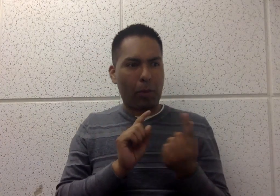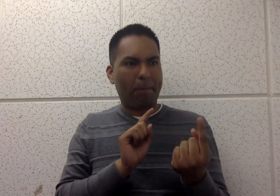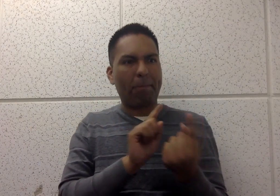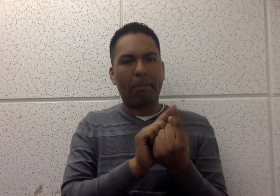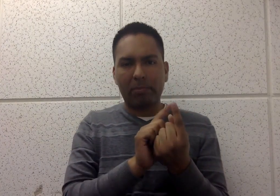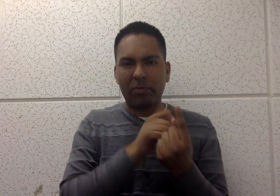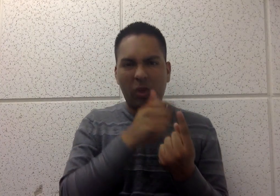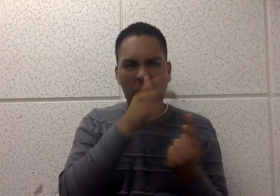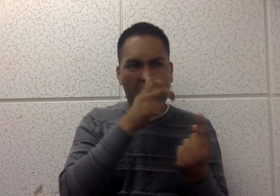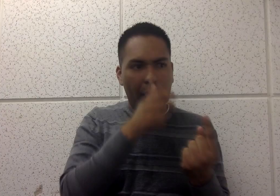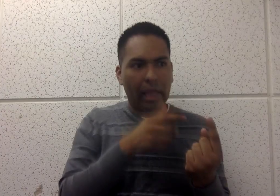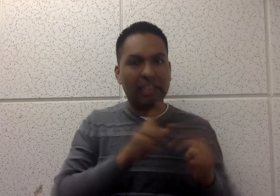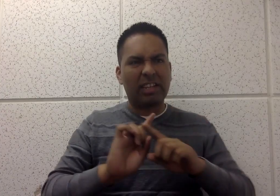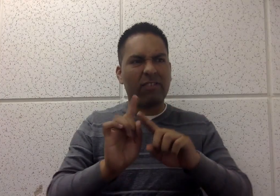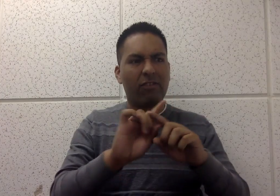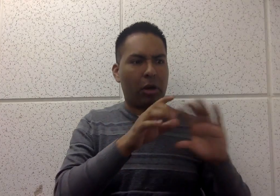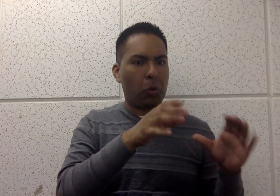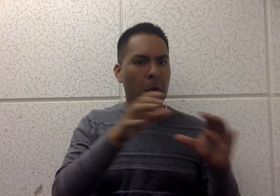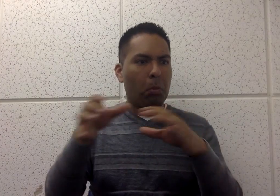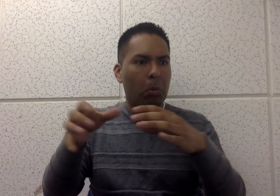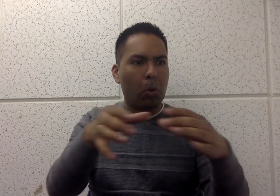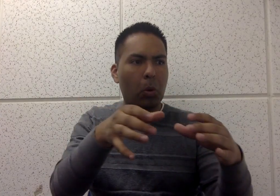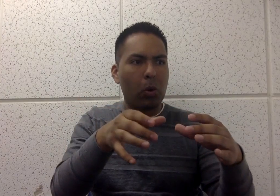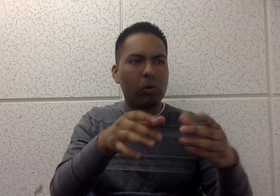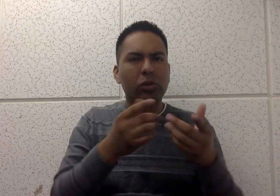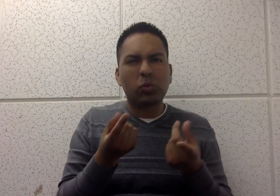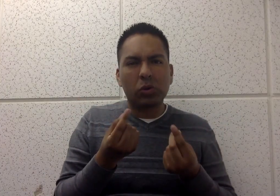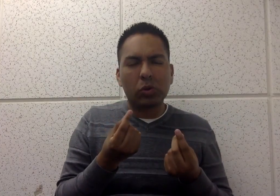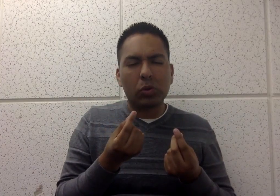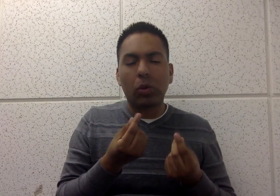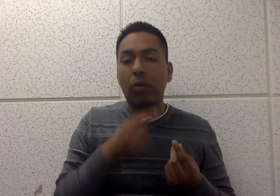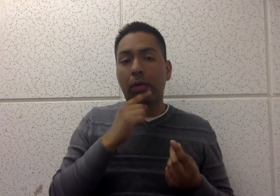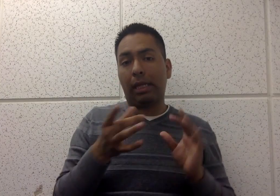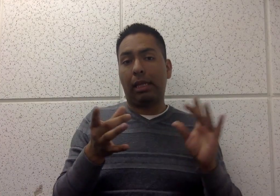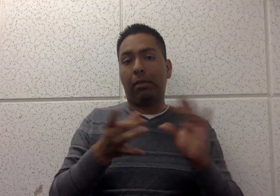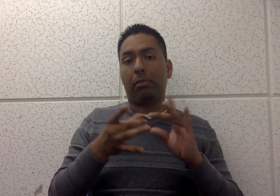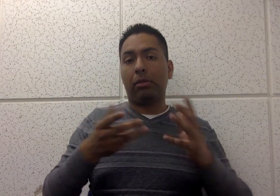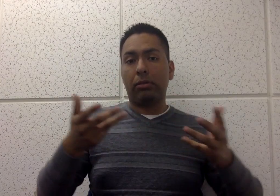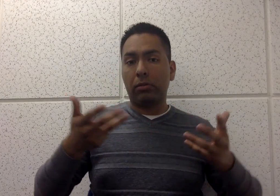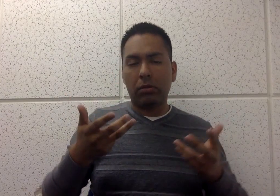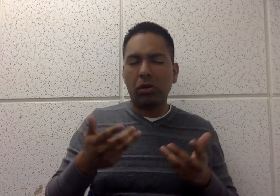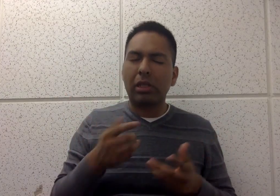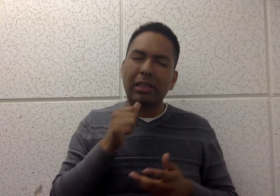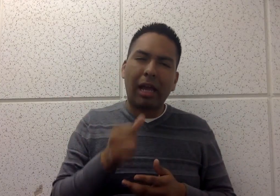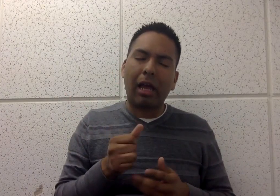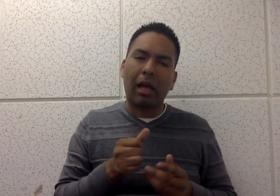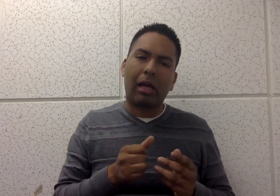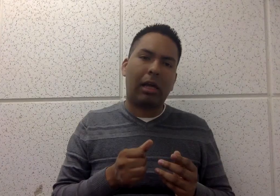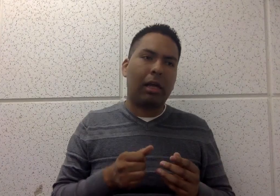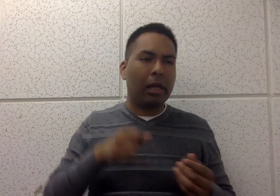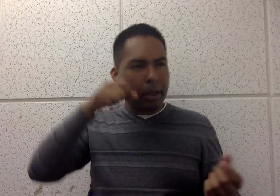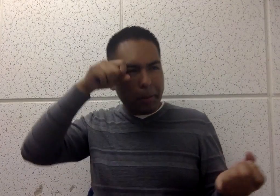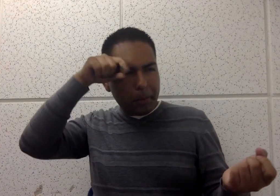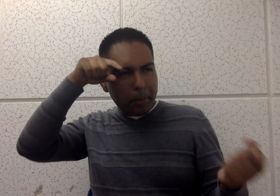in deciding what to do. And so what the message is not any message that they transmit from one ant to another,